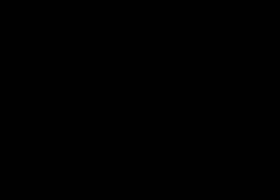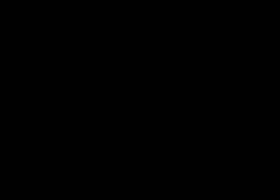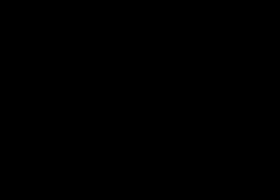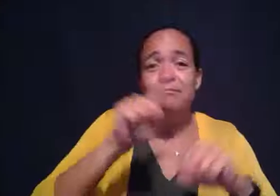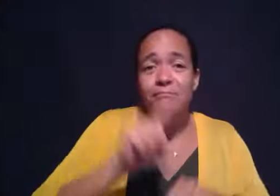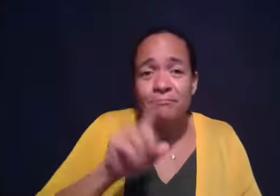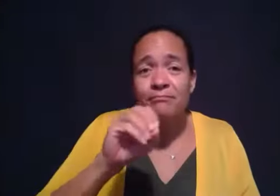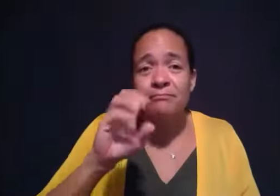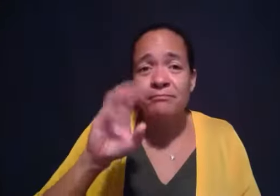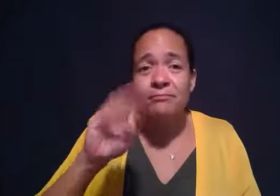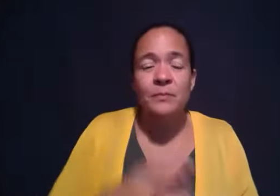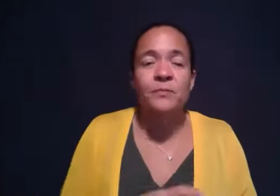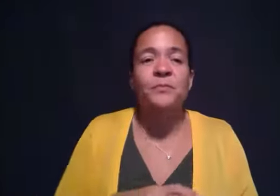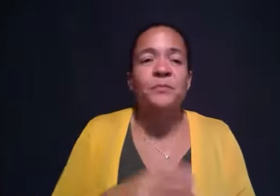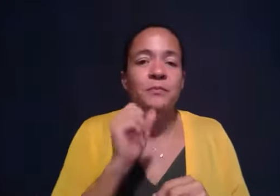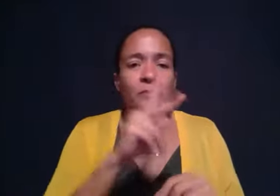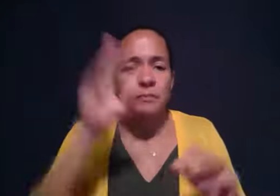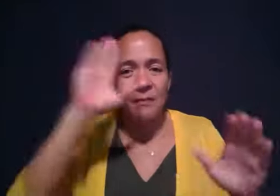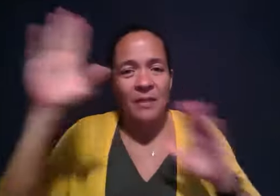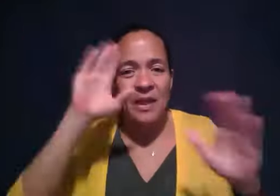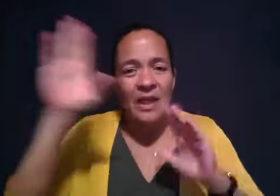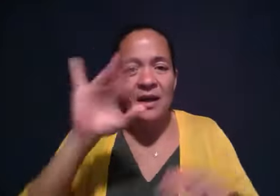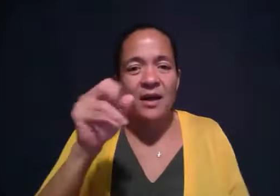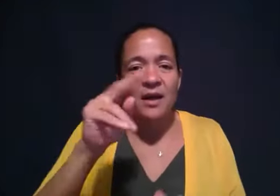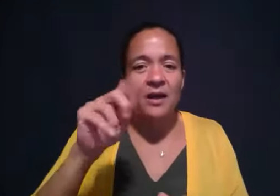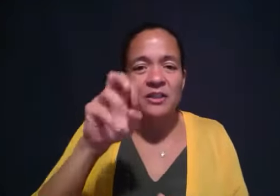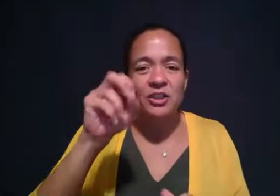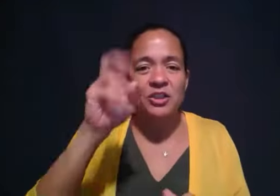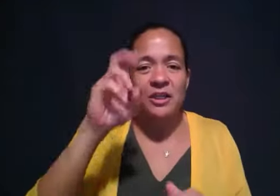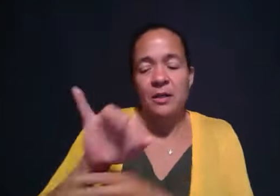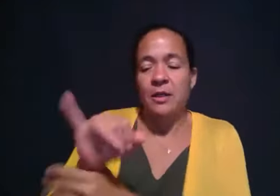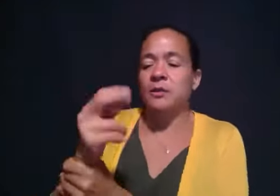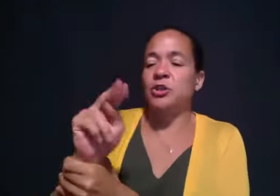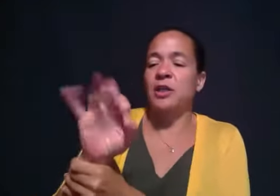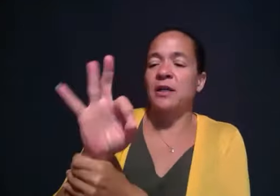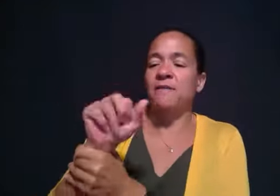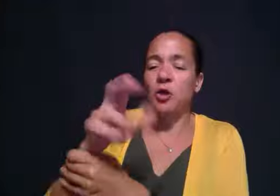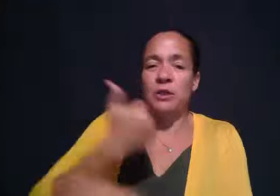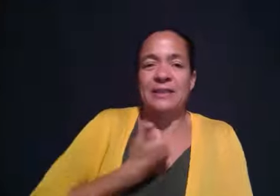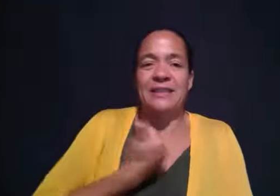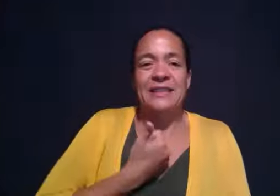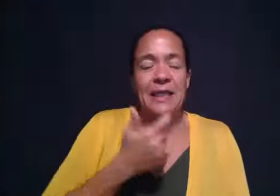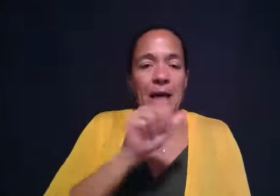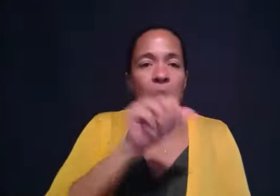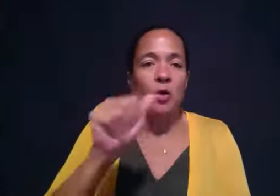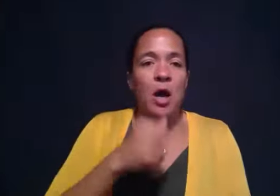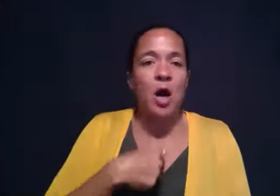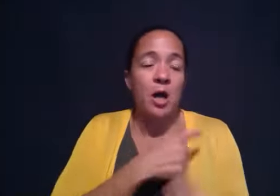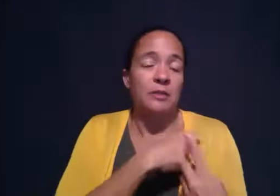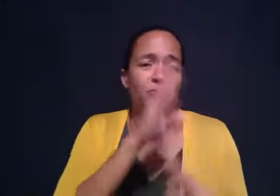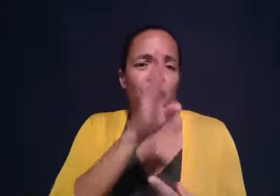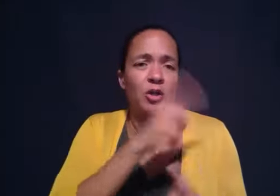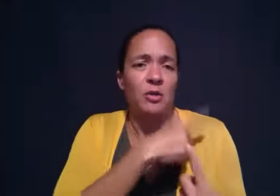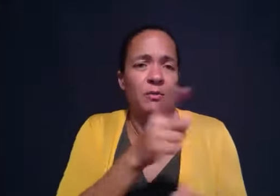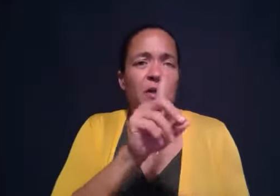y'all, my name is Jennifer Huddleston Kelly, and I am an alcoholic. I've been kept sober since December 5th of 92, and that's my miracle. And I